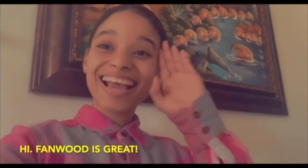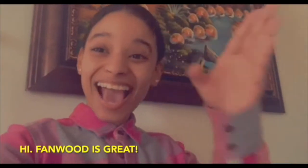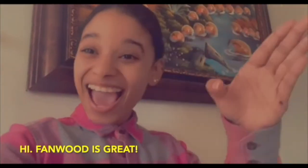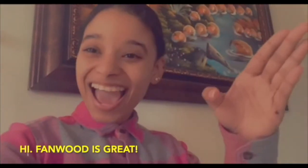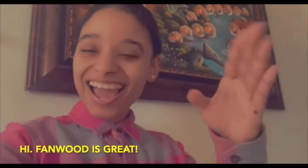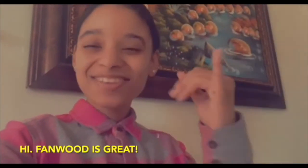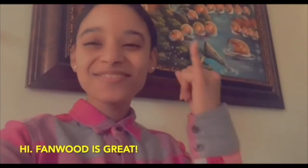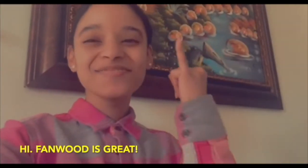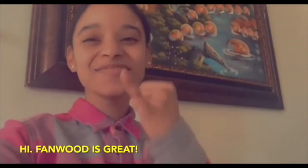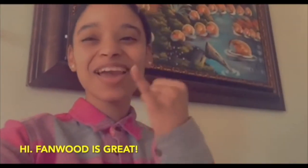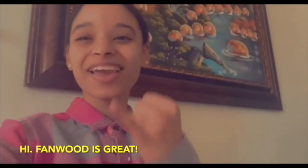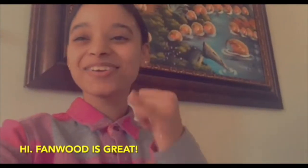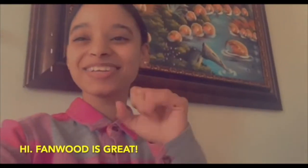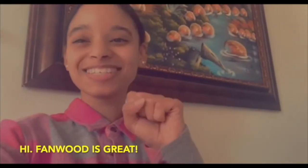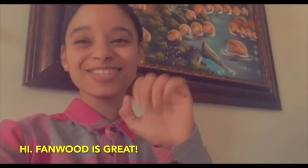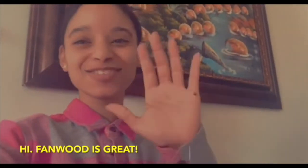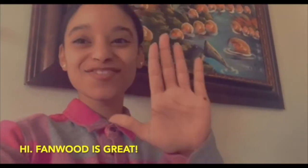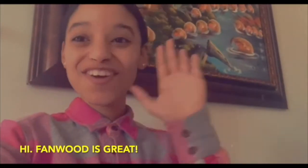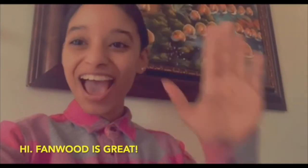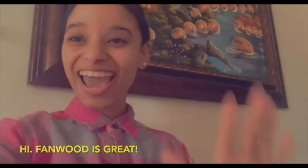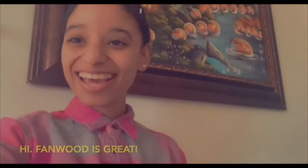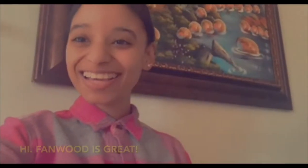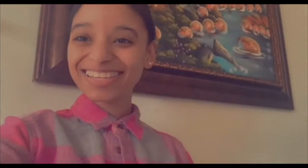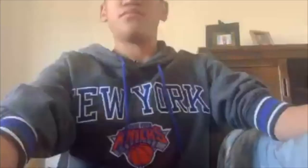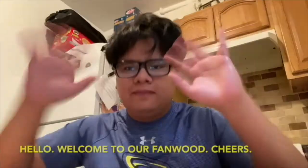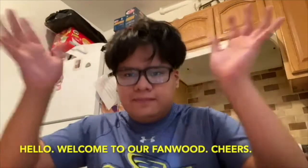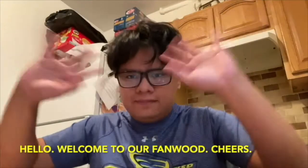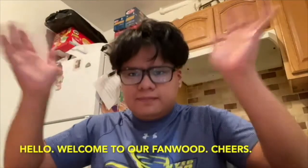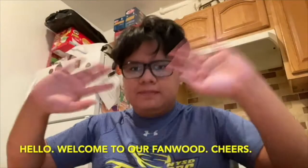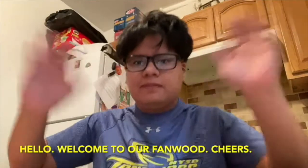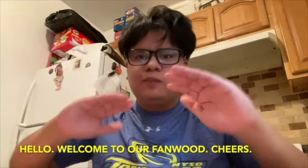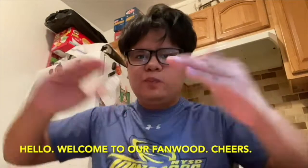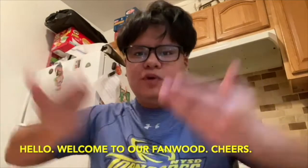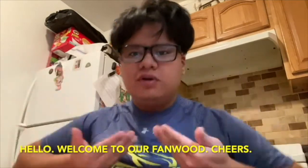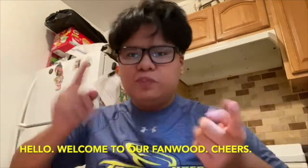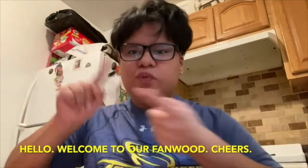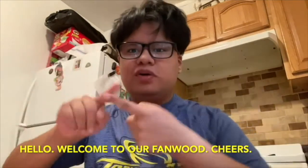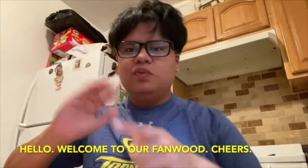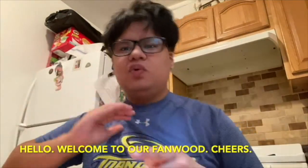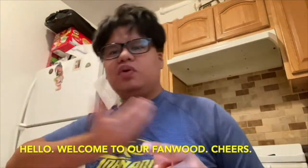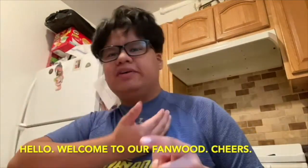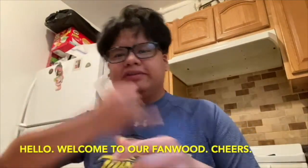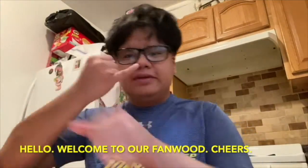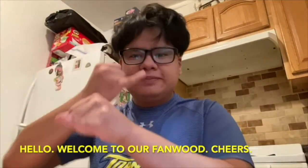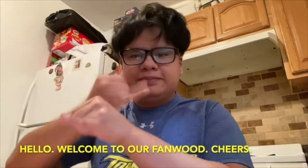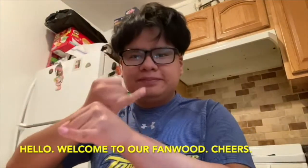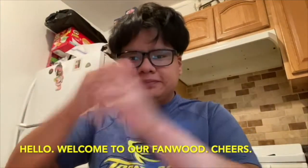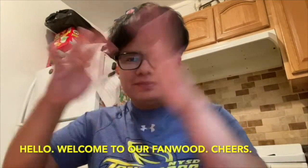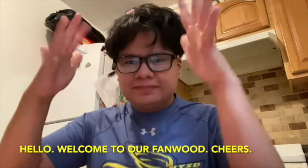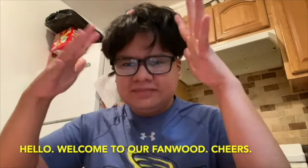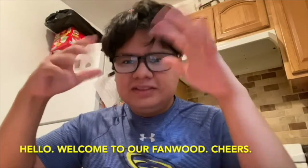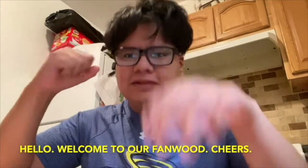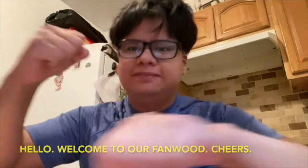Hi, Fanwood is great. Hello, welcome to our Fanwood. Cheers.